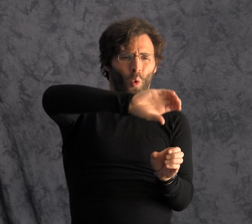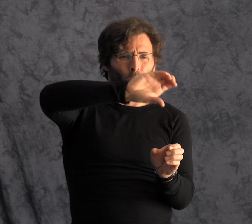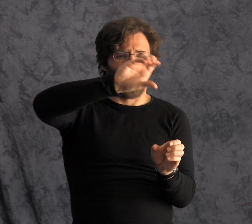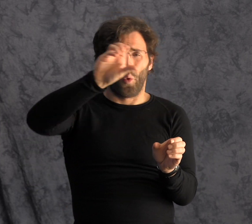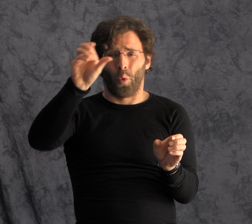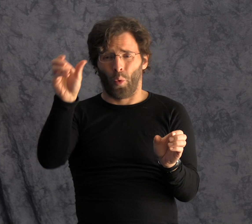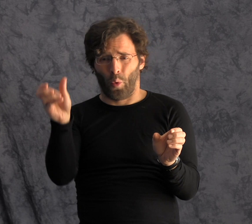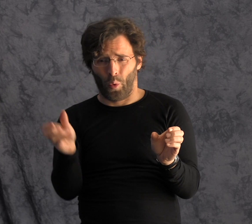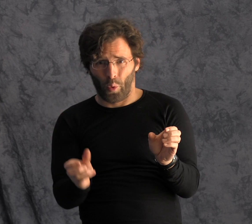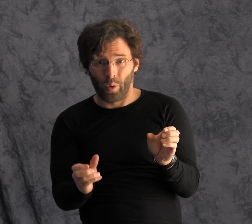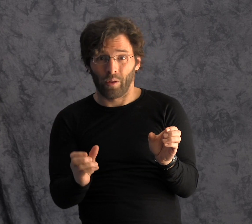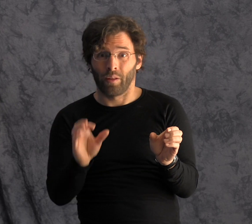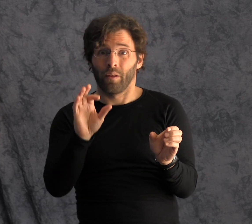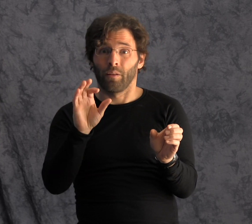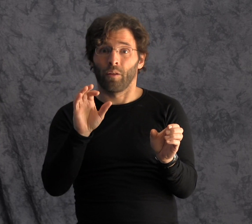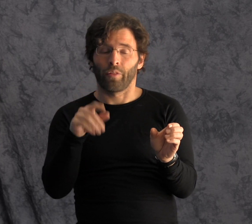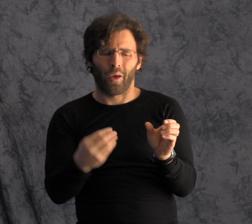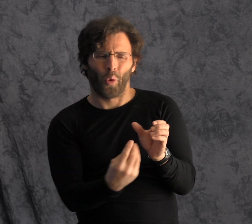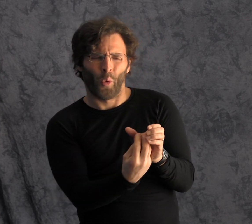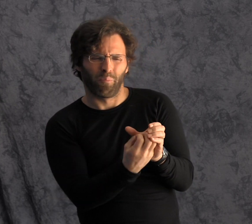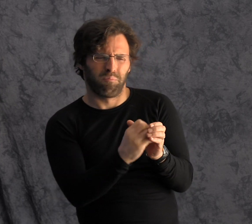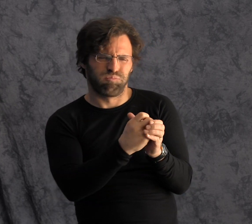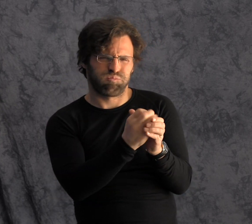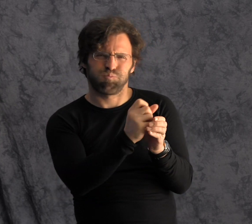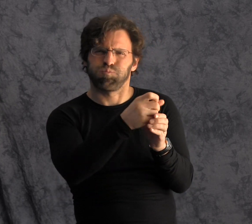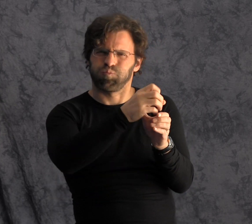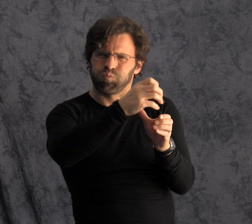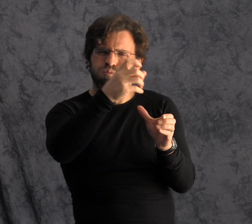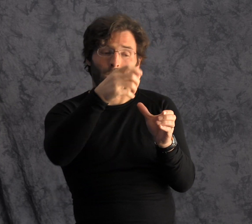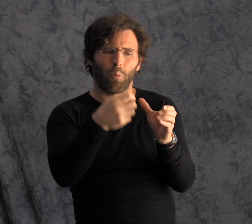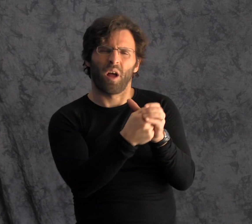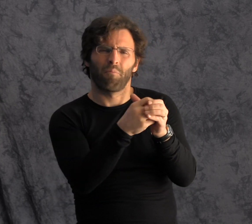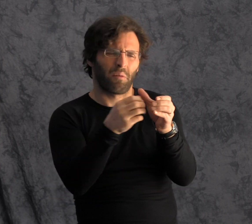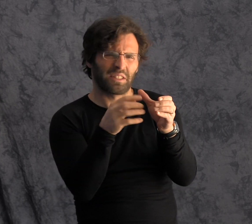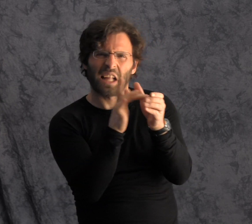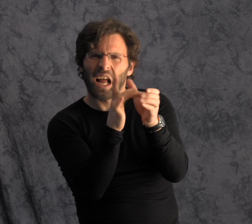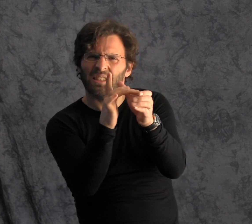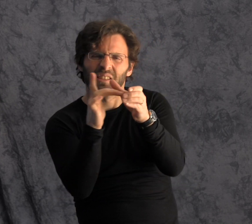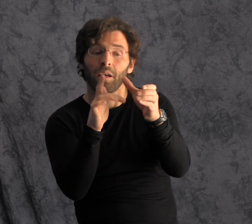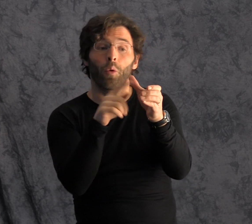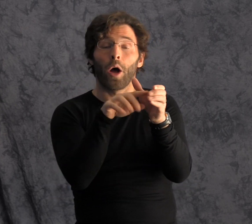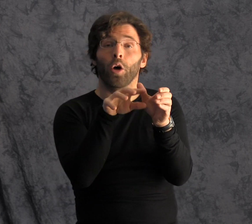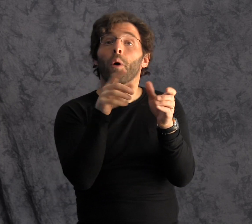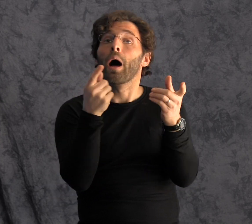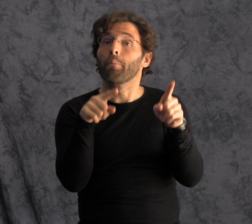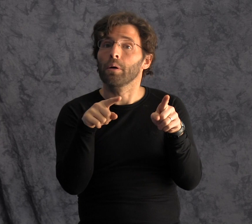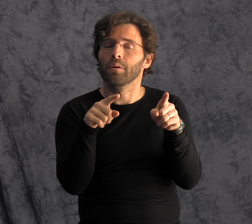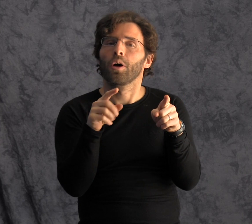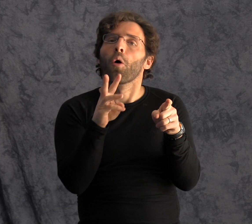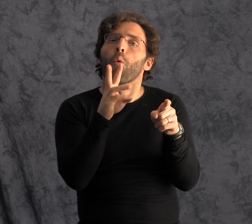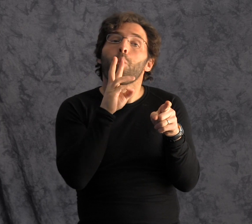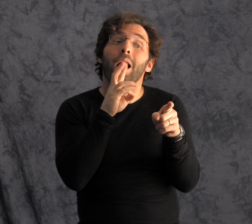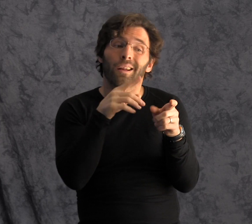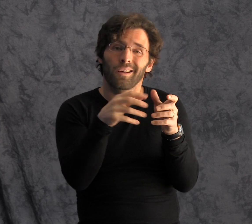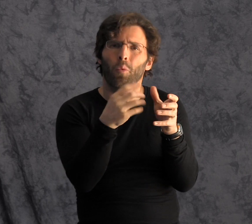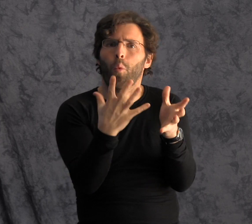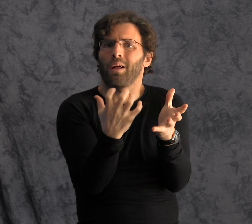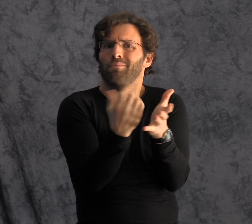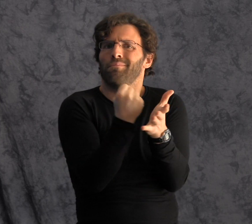of your large intestine. Your large intestine is going to do a couple of things. Primarily, it's designed to reabsorb water from the